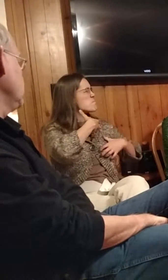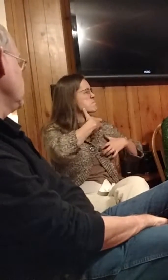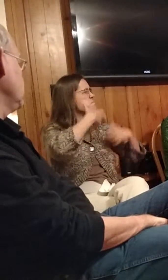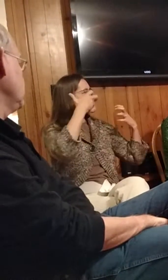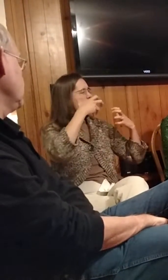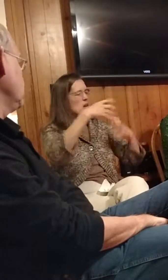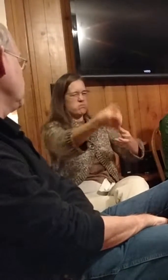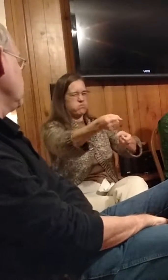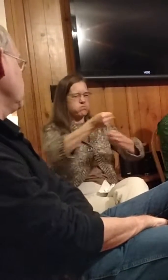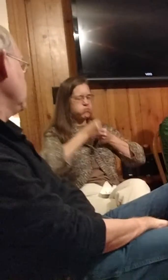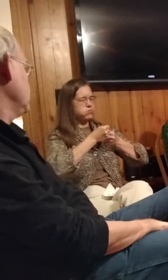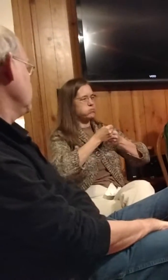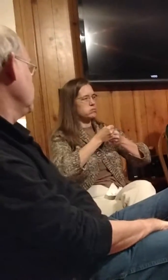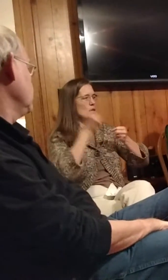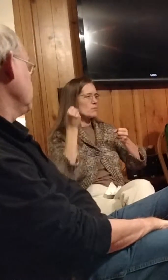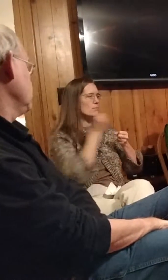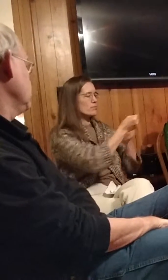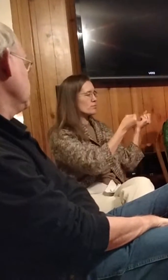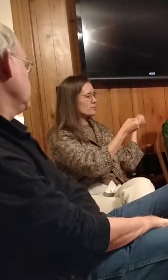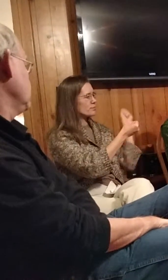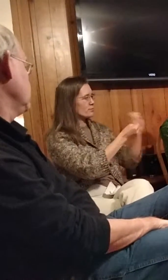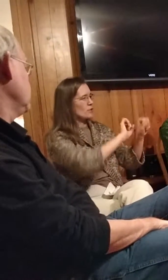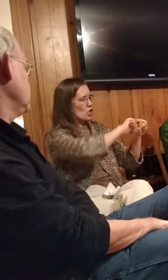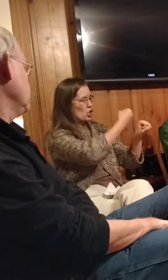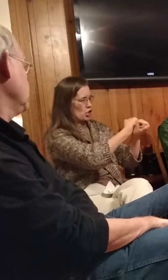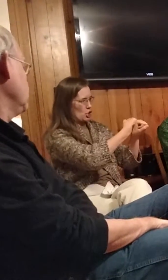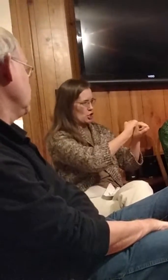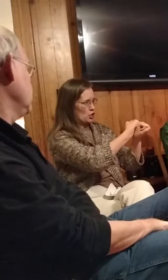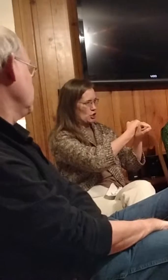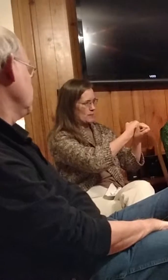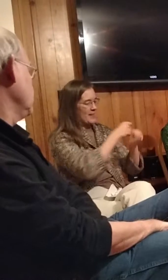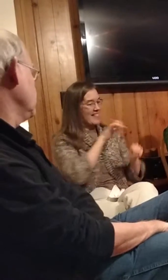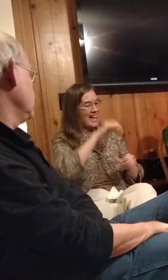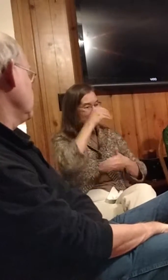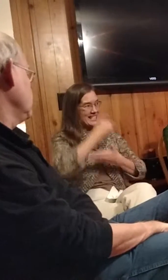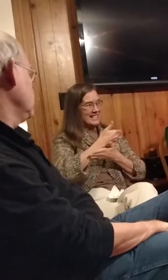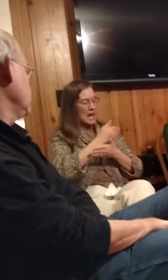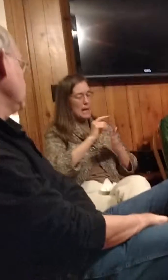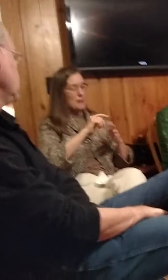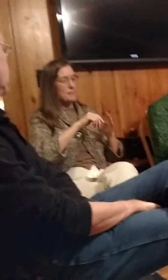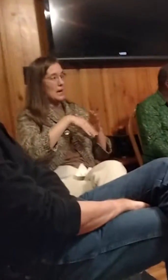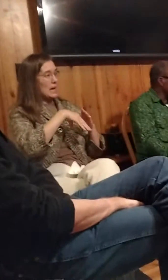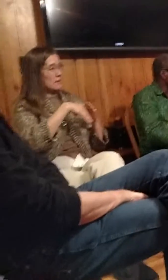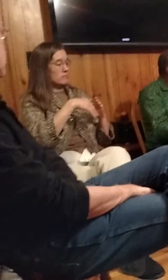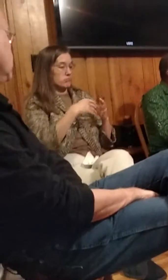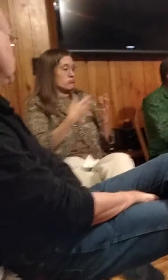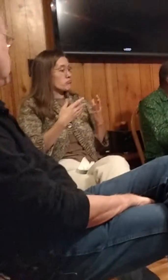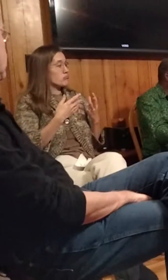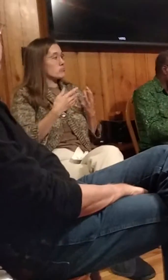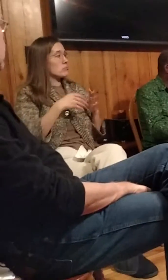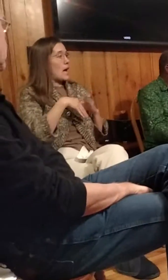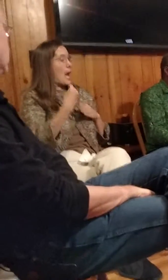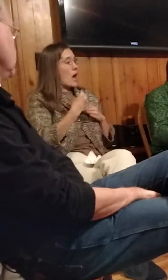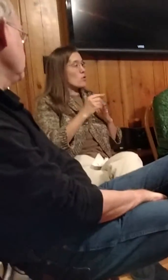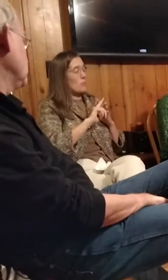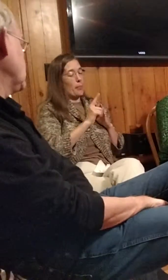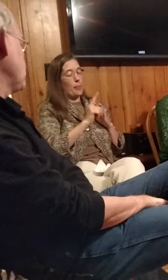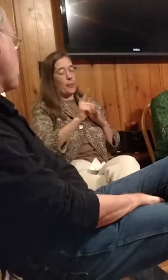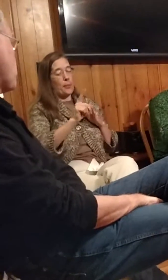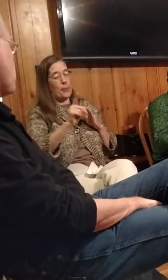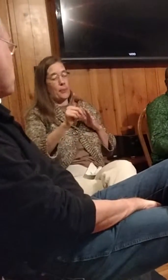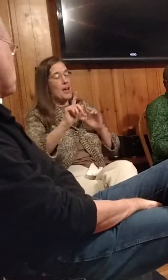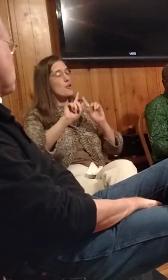he managed to escape. And he ran to the church that helped me to organize the first debate. Nice. And so he spoke to the pastor, so they hit him. 3